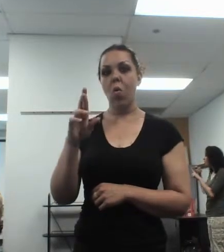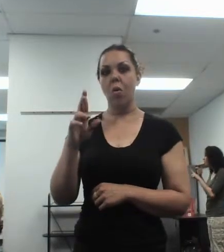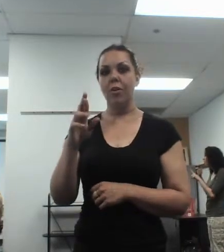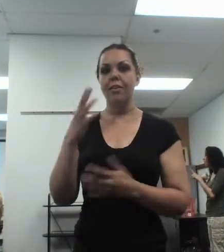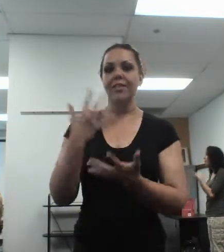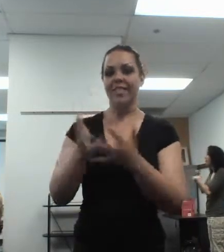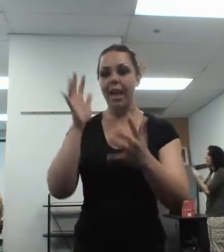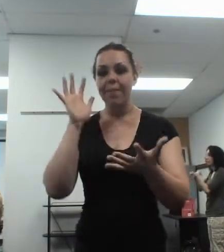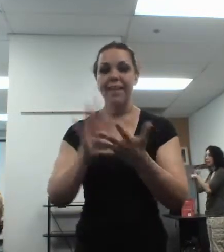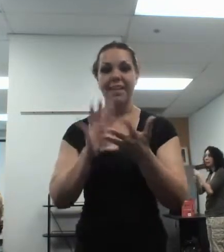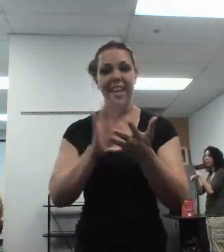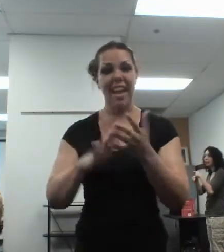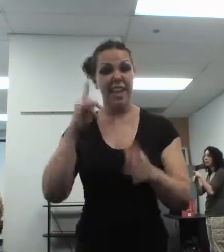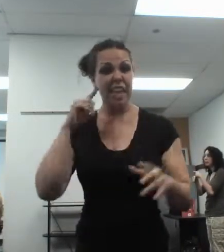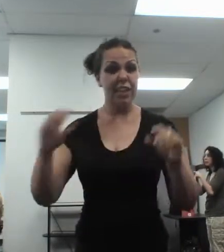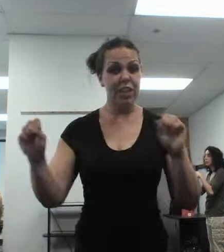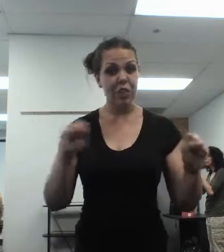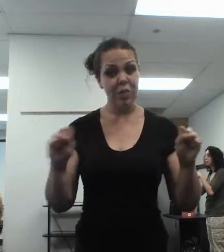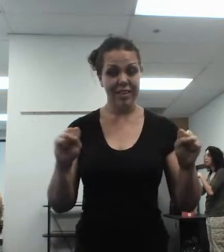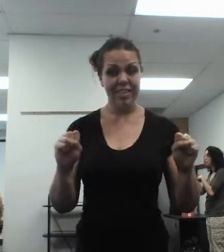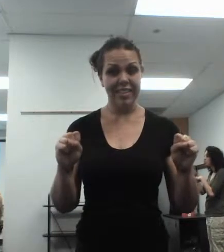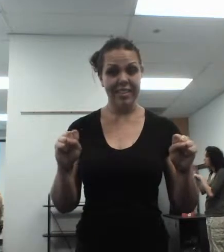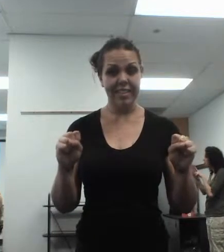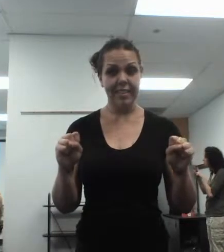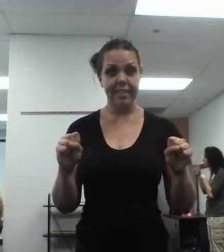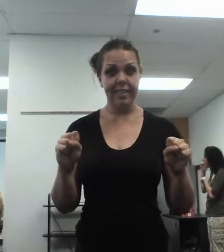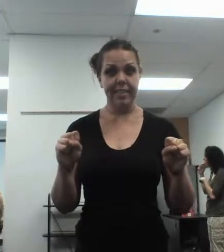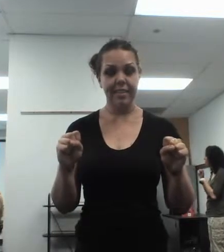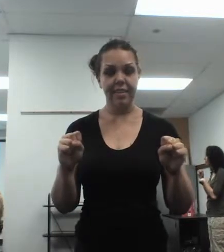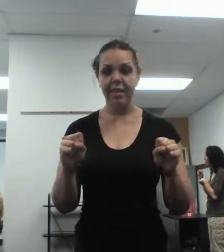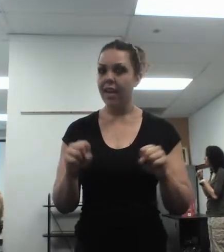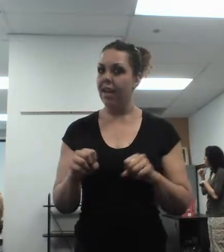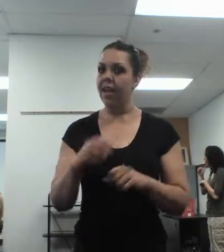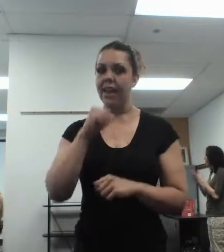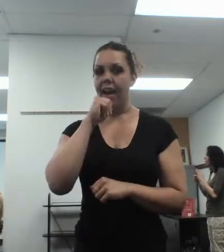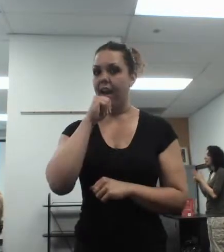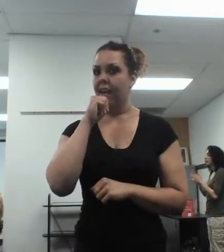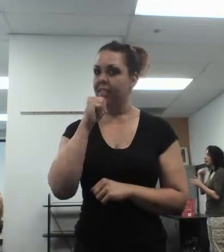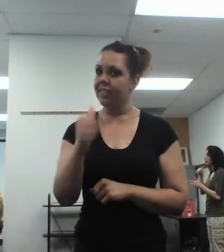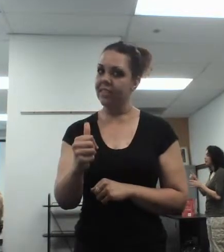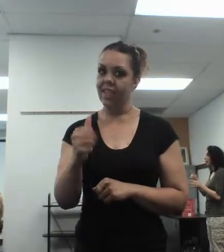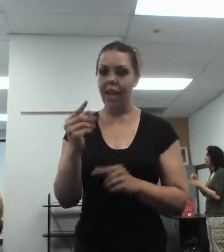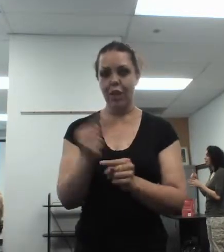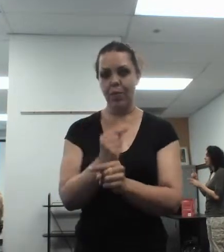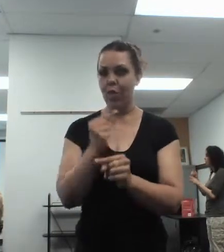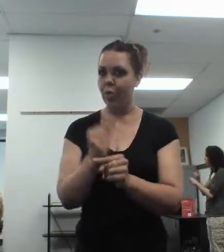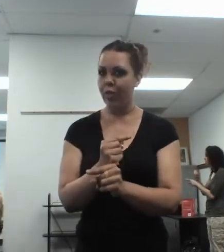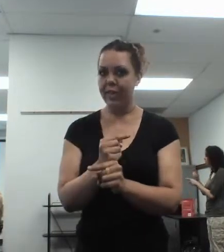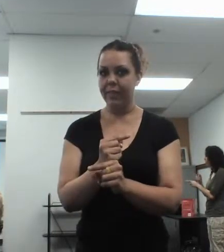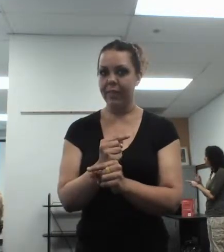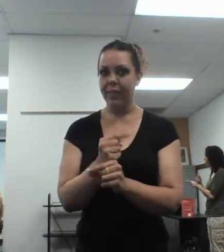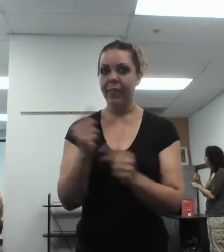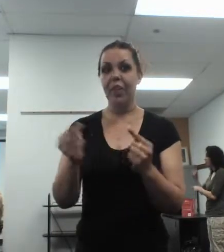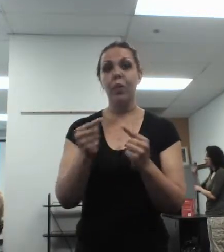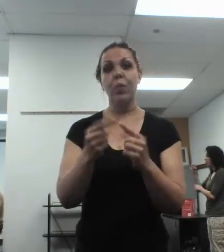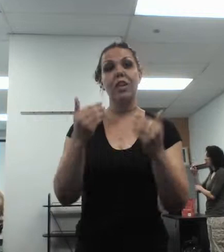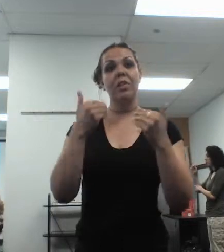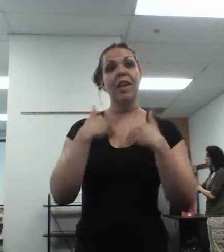any noises like that, those sound effects, not channeled appropriately. When you're having a conversation with someone,